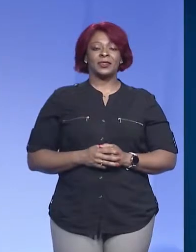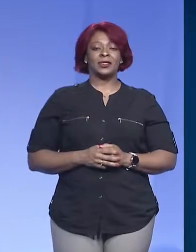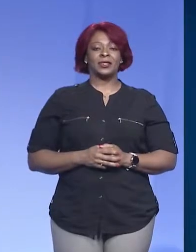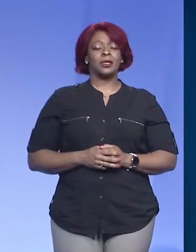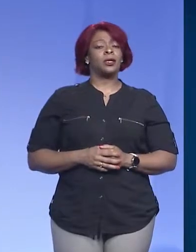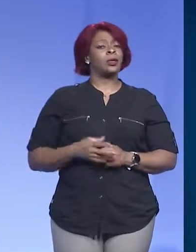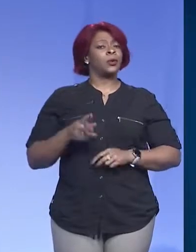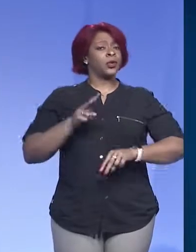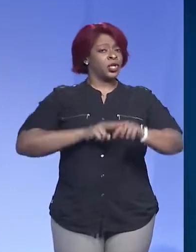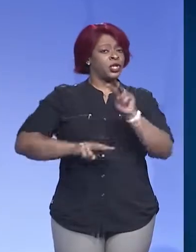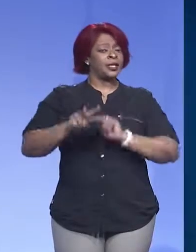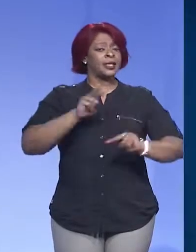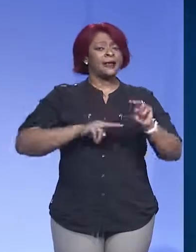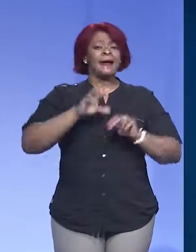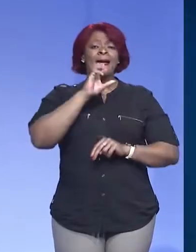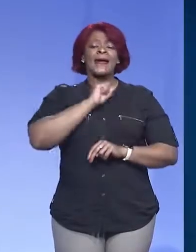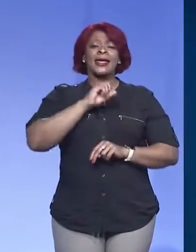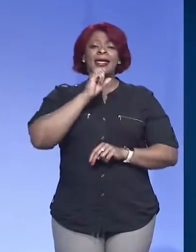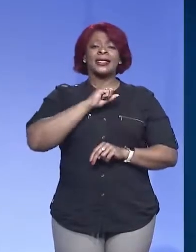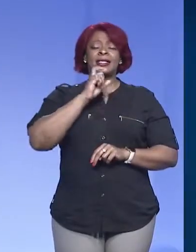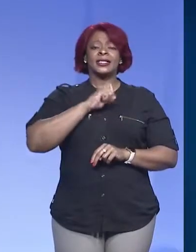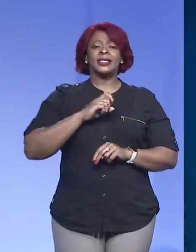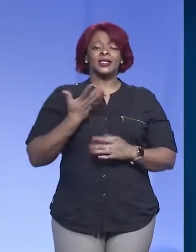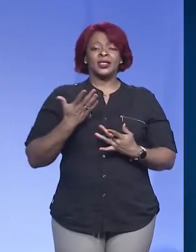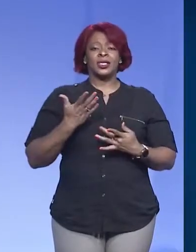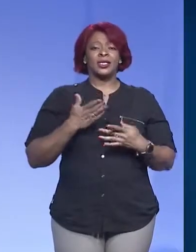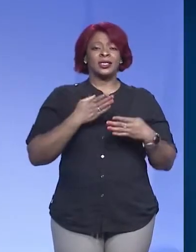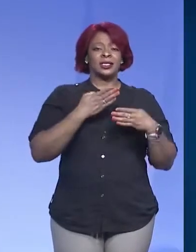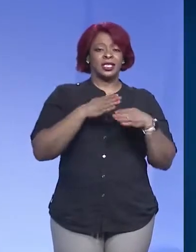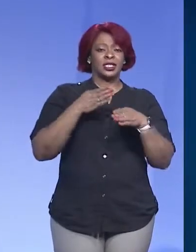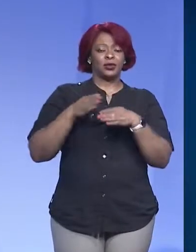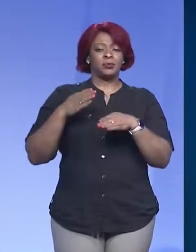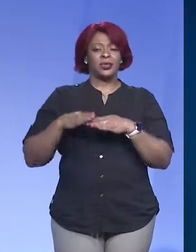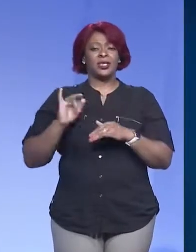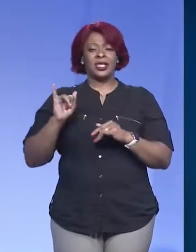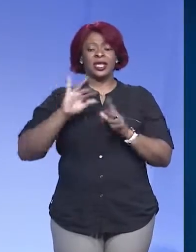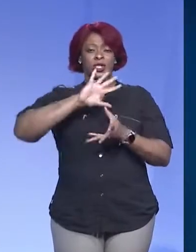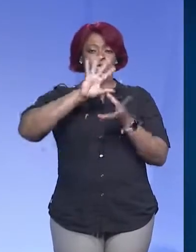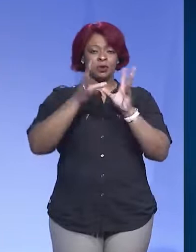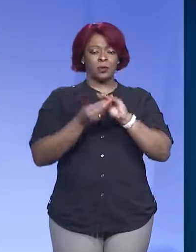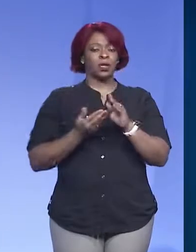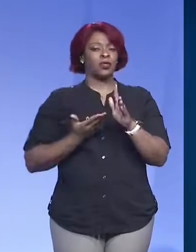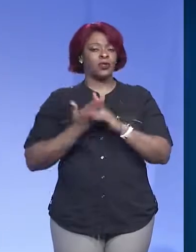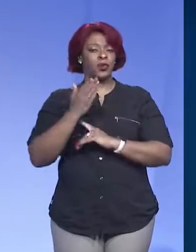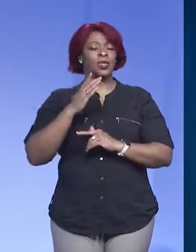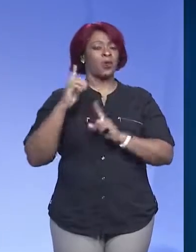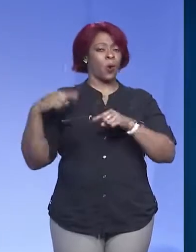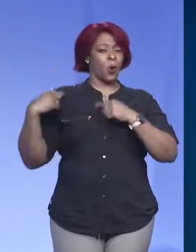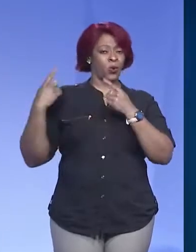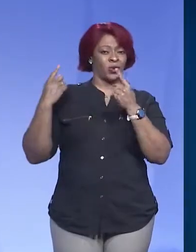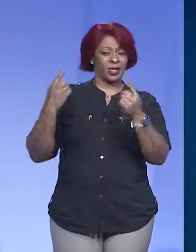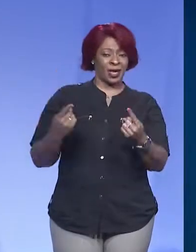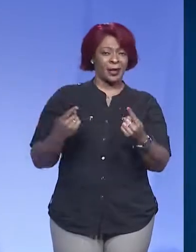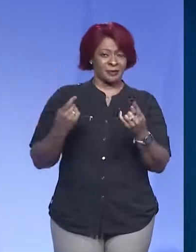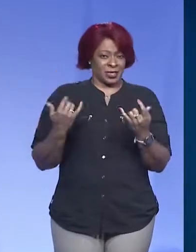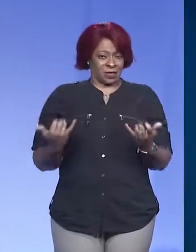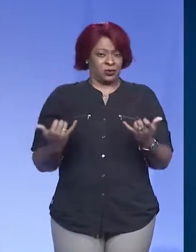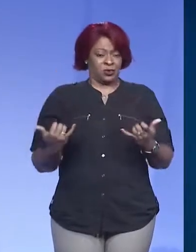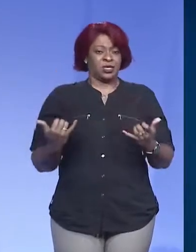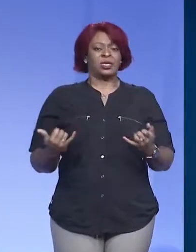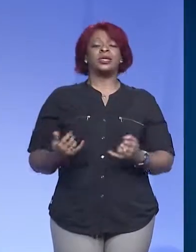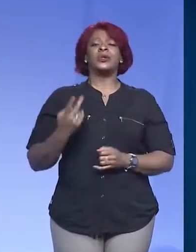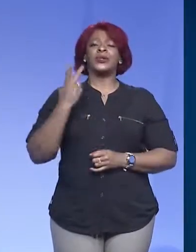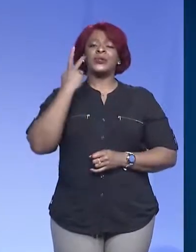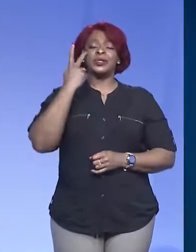we look at our age distribution of cases, this is cumulative throughout the entire epidemic, we still see